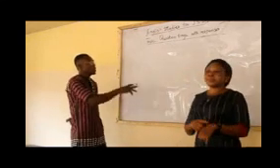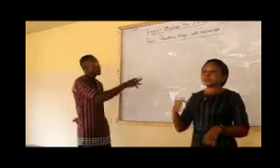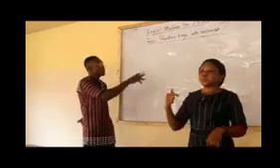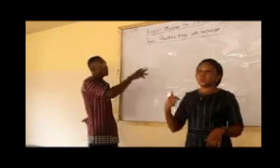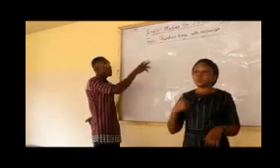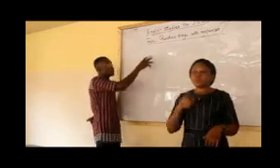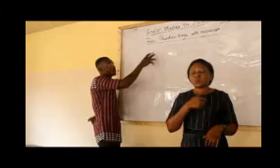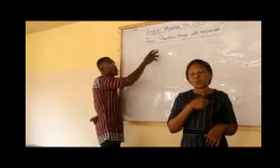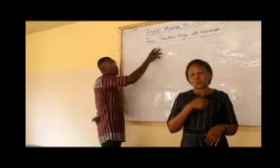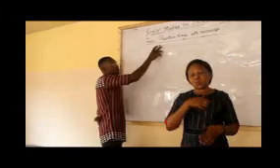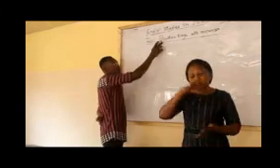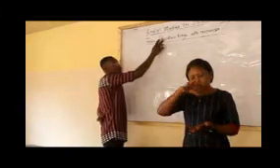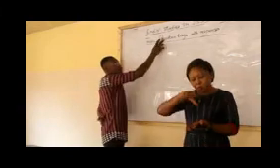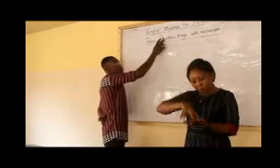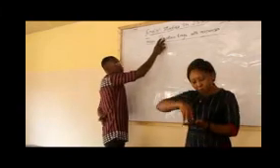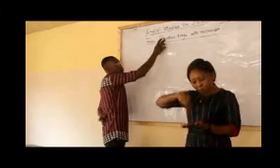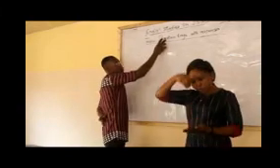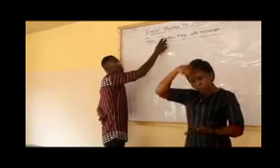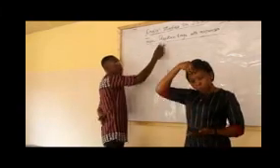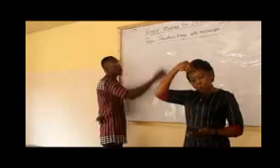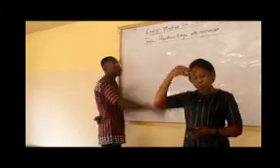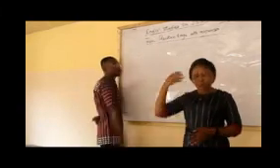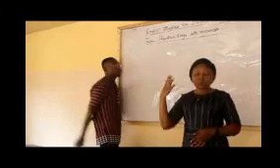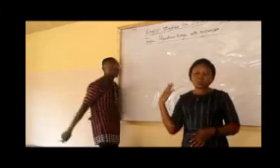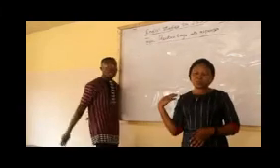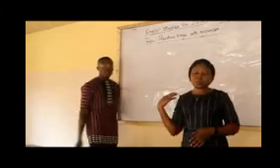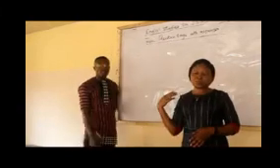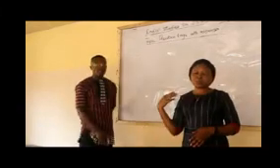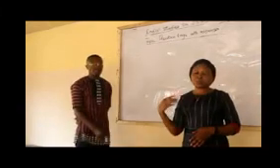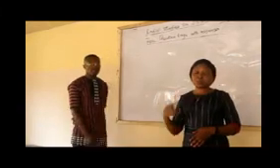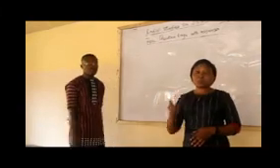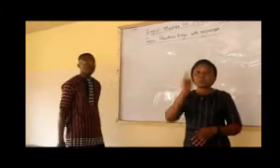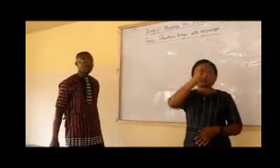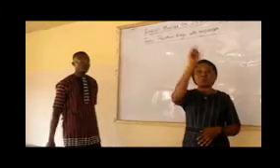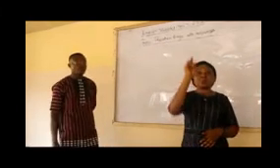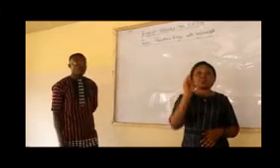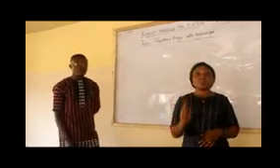we dealt with question tags,